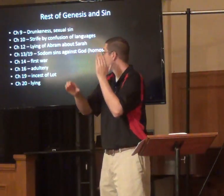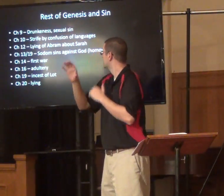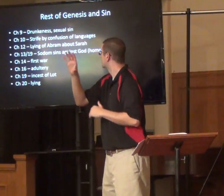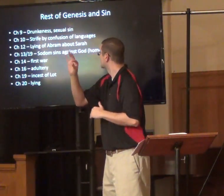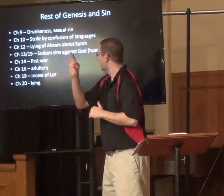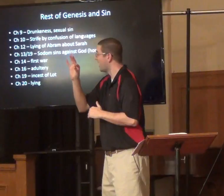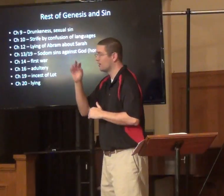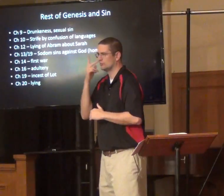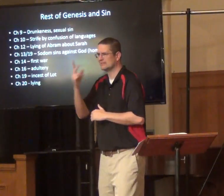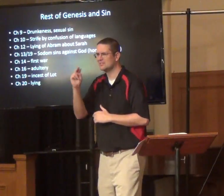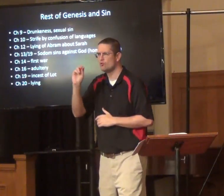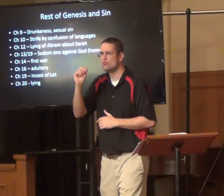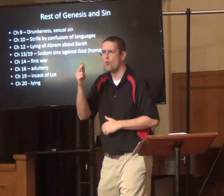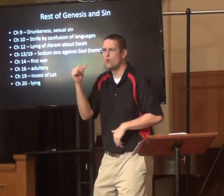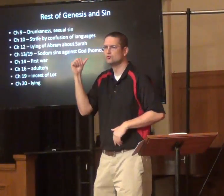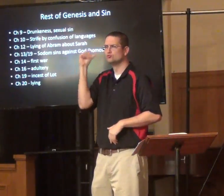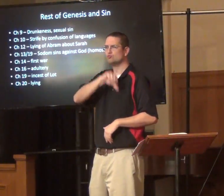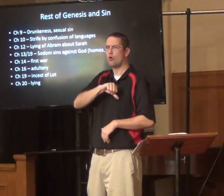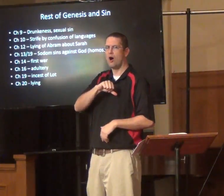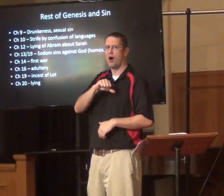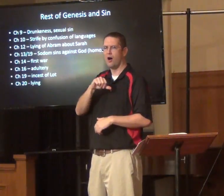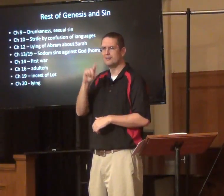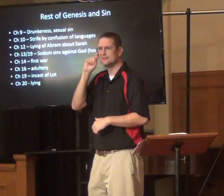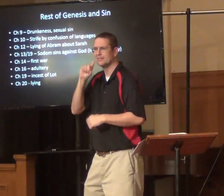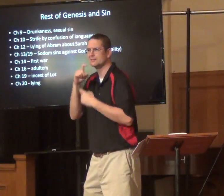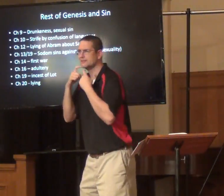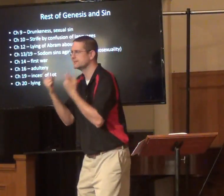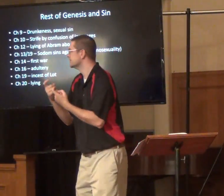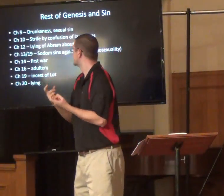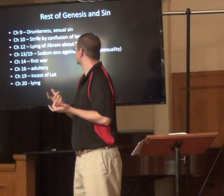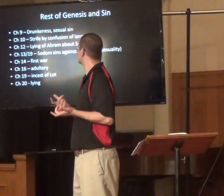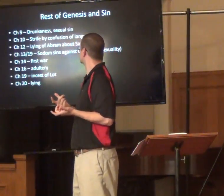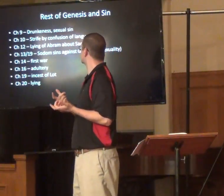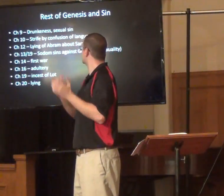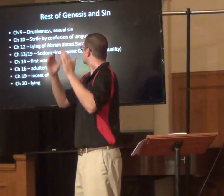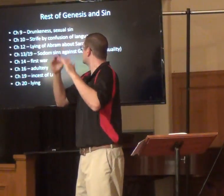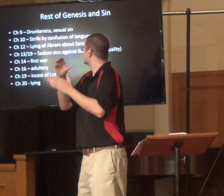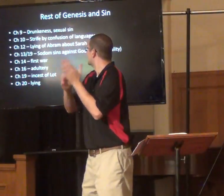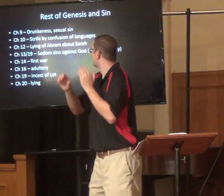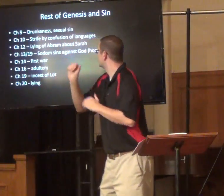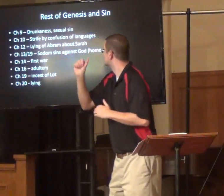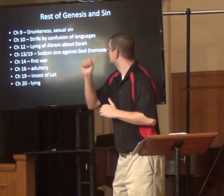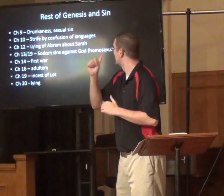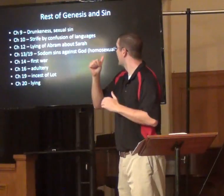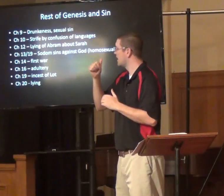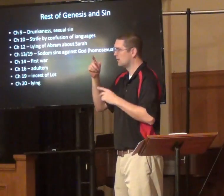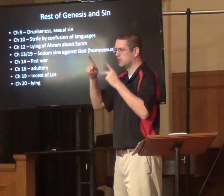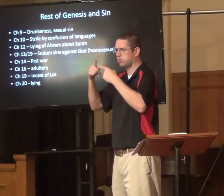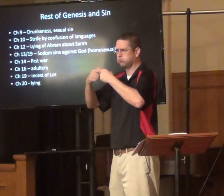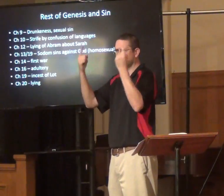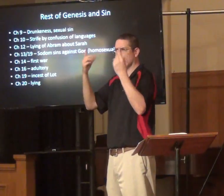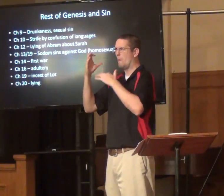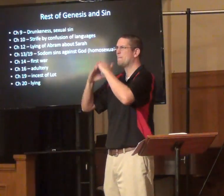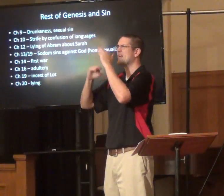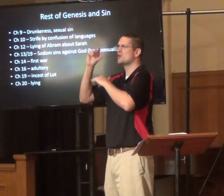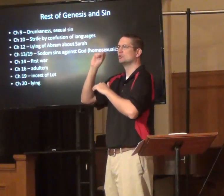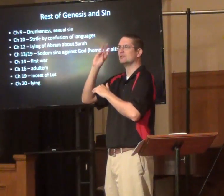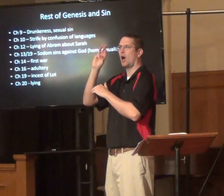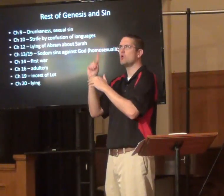Quickly, just a quick overview. Noah was drunk. There was sexual sin in chapter 9. Chapter 10,